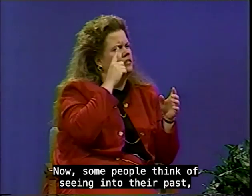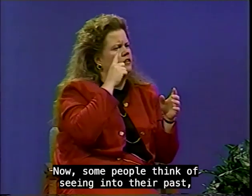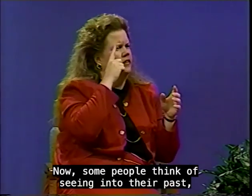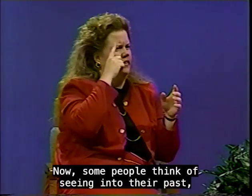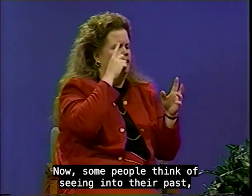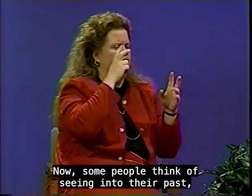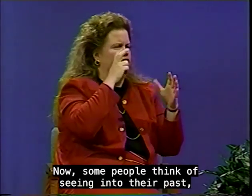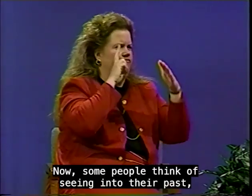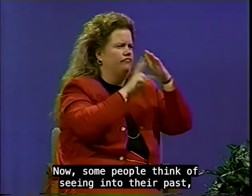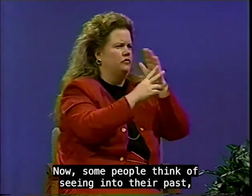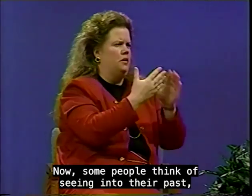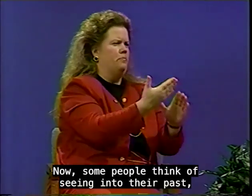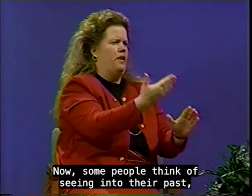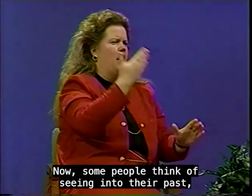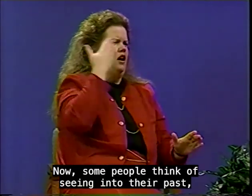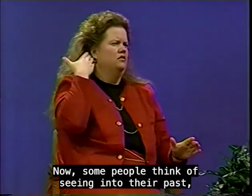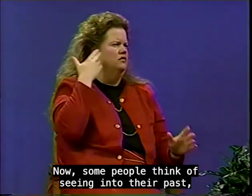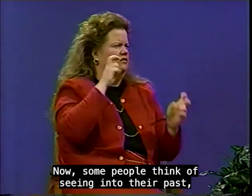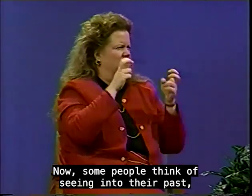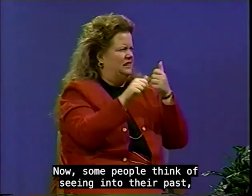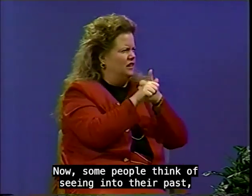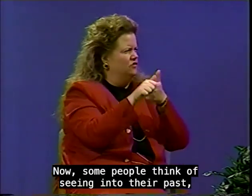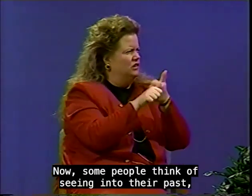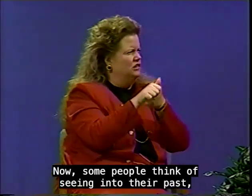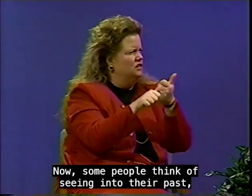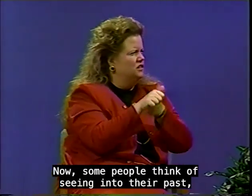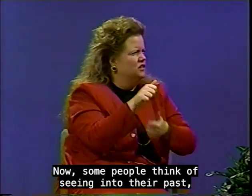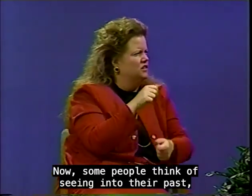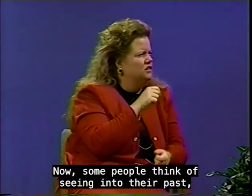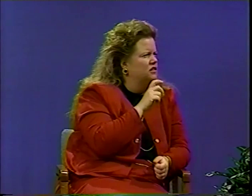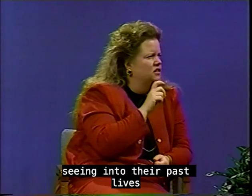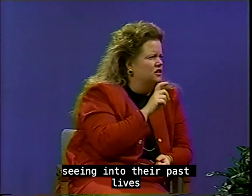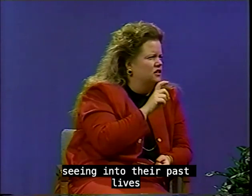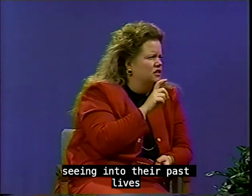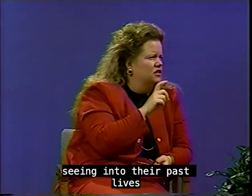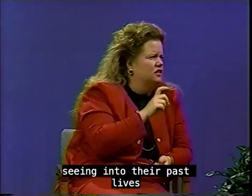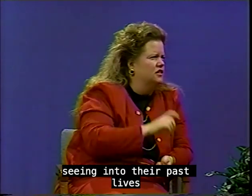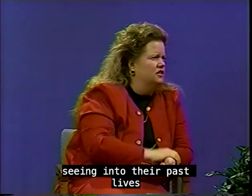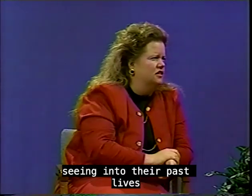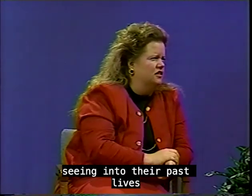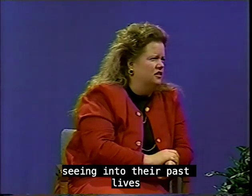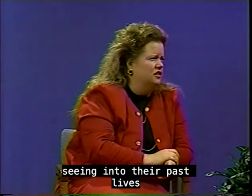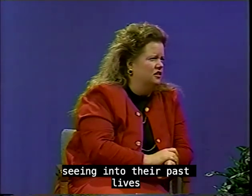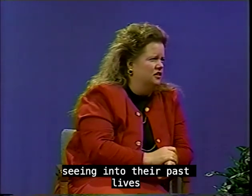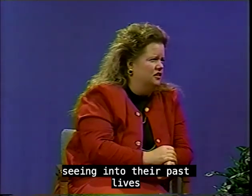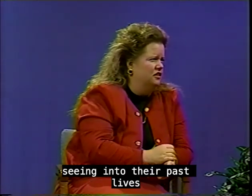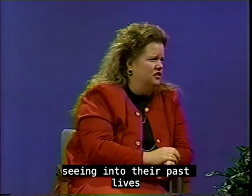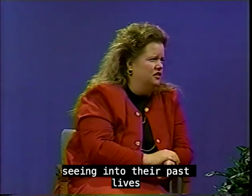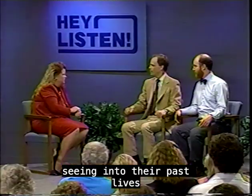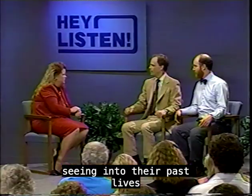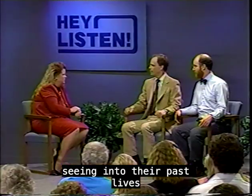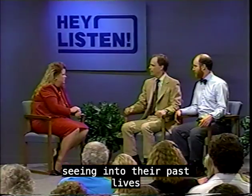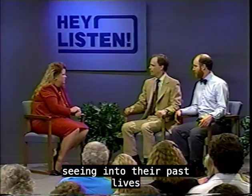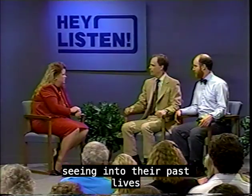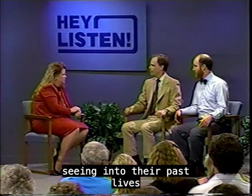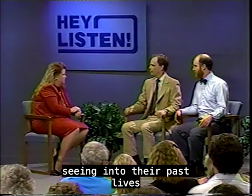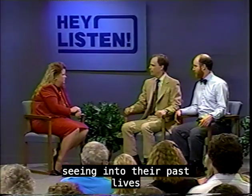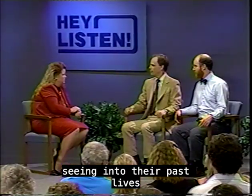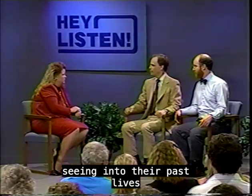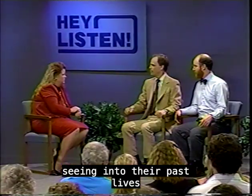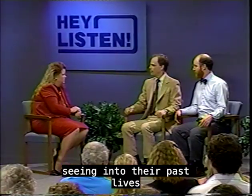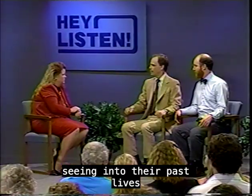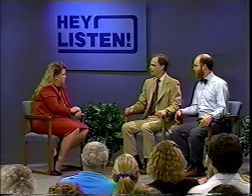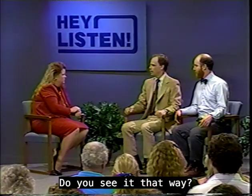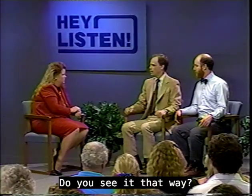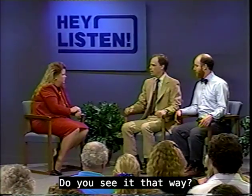Now, some people think of seeing into their past, into their past lives as a negative or